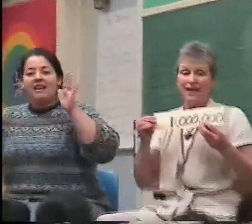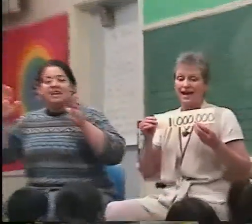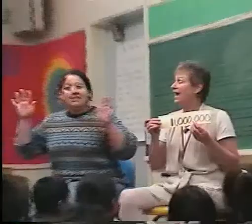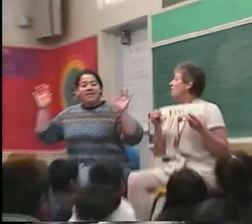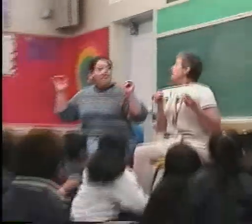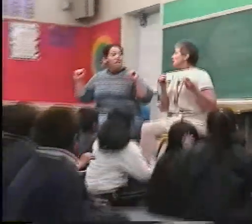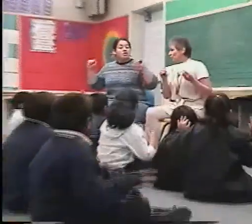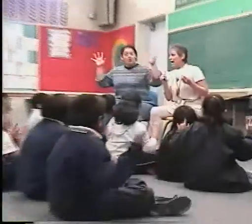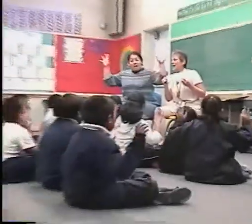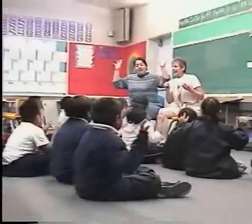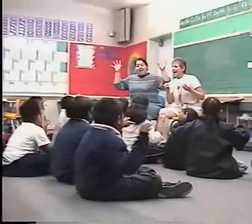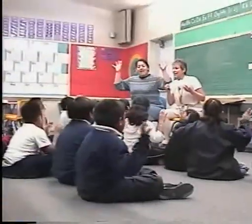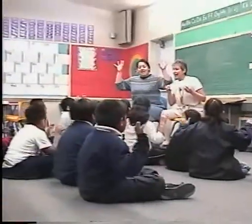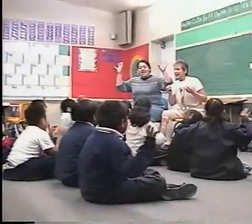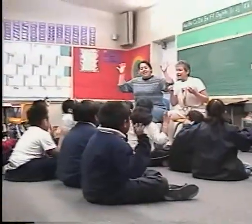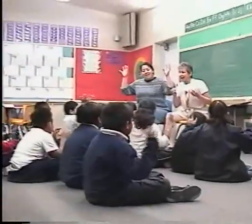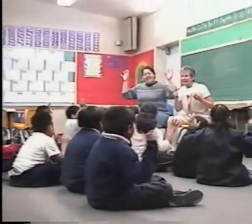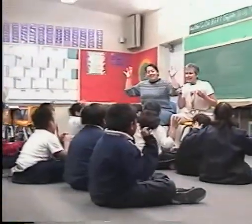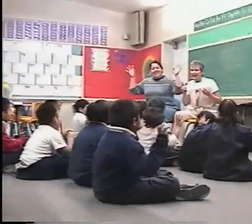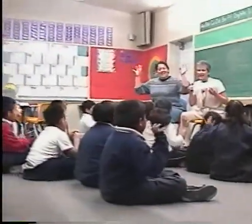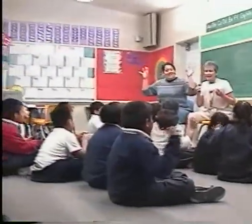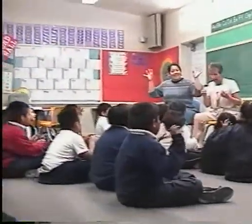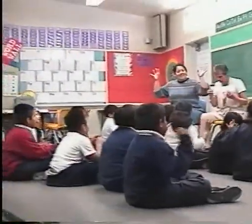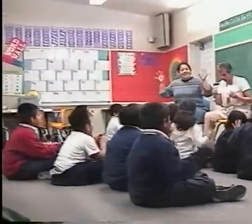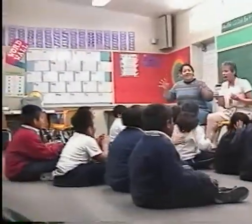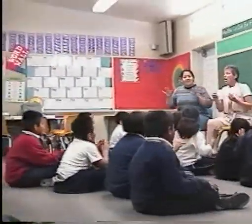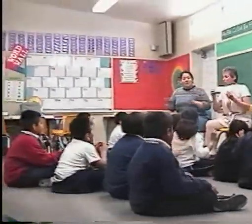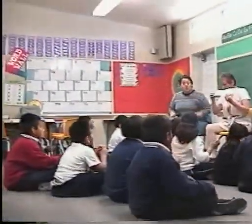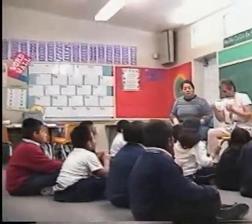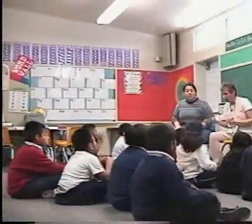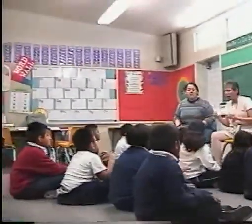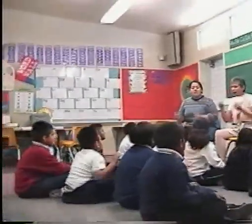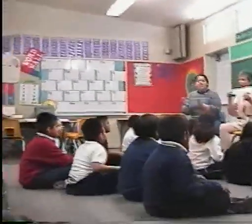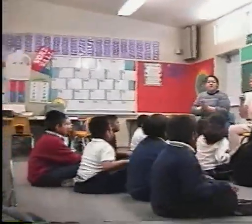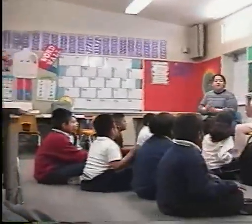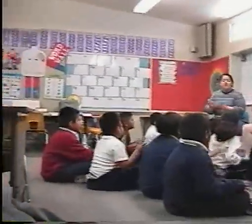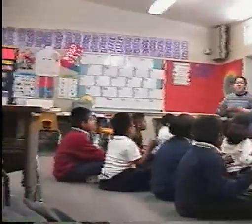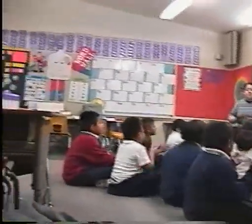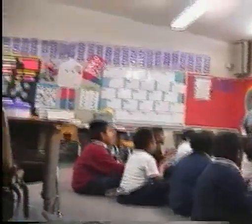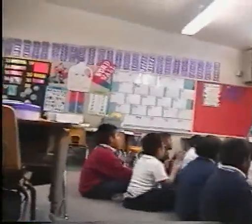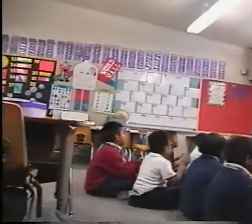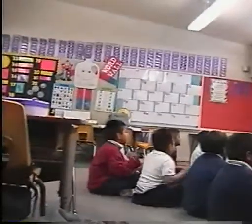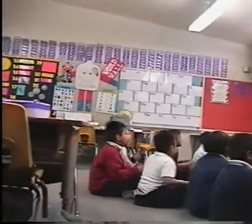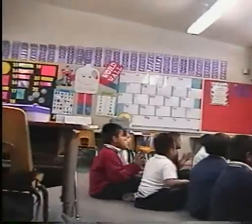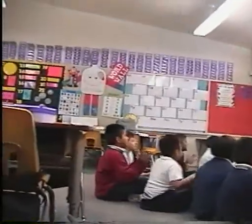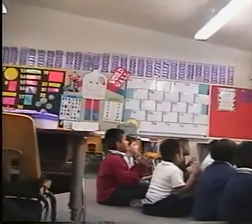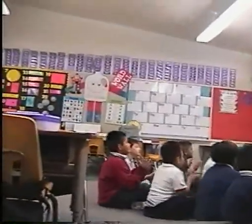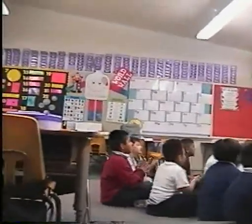tra la la la? Tra la la la la la. There are